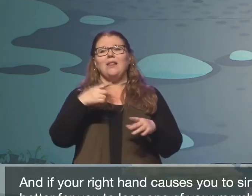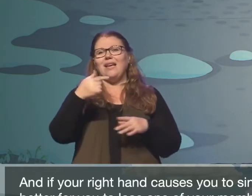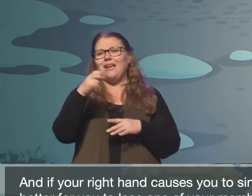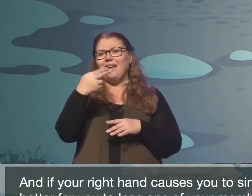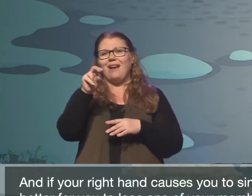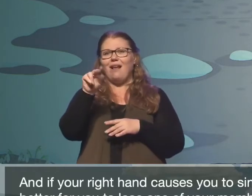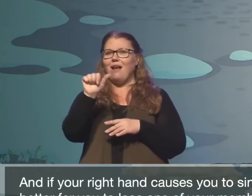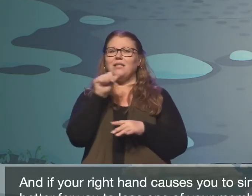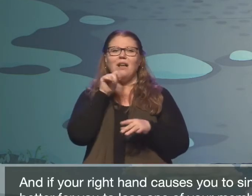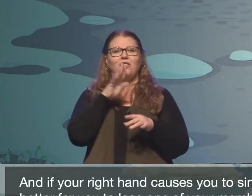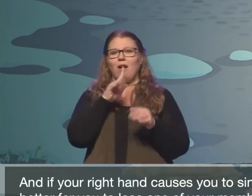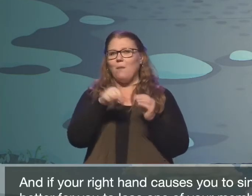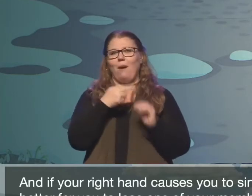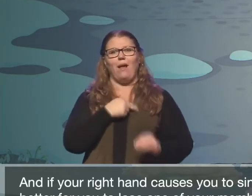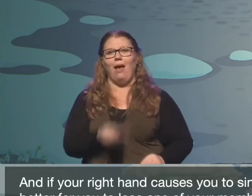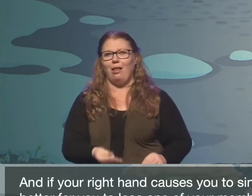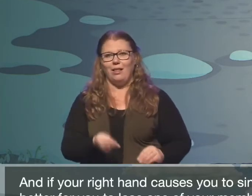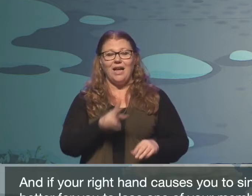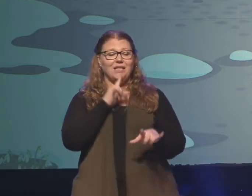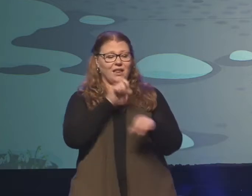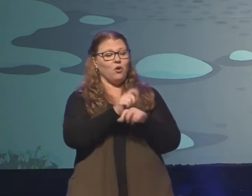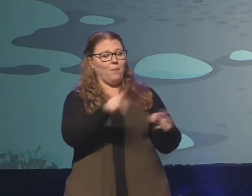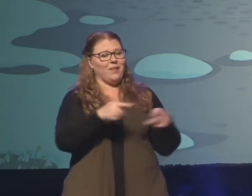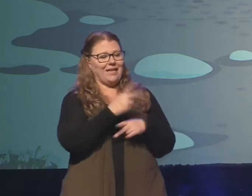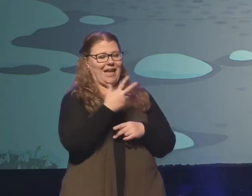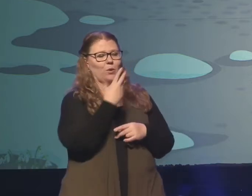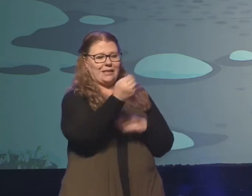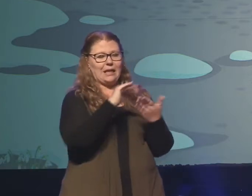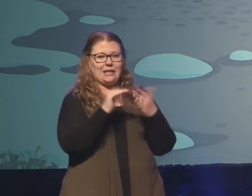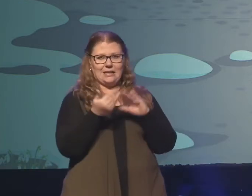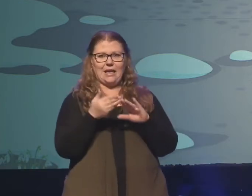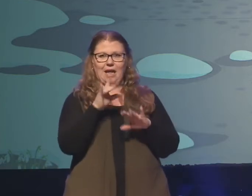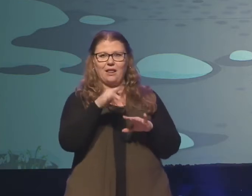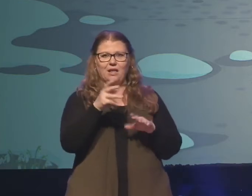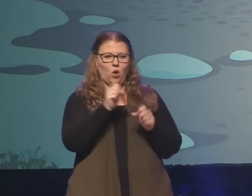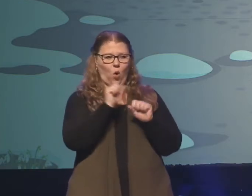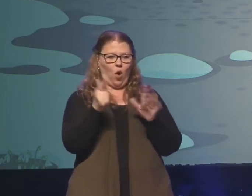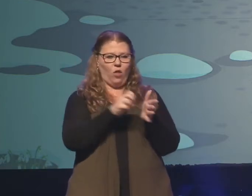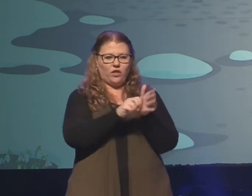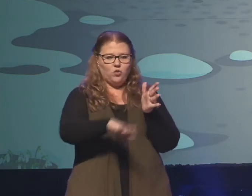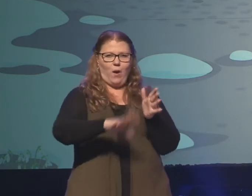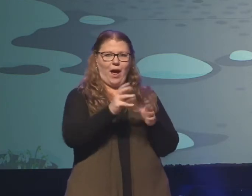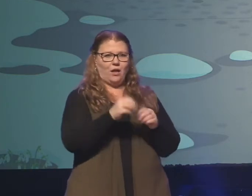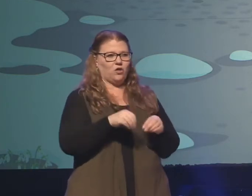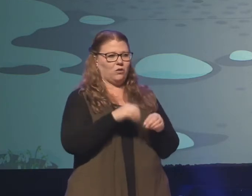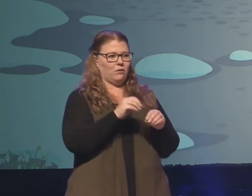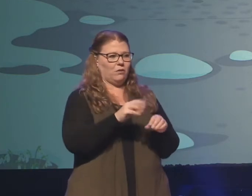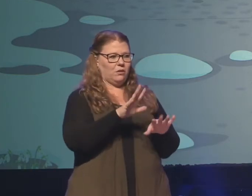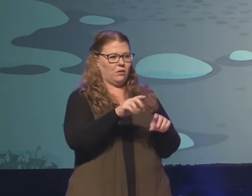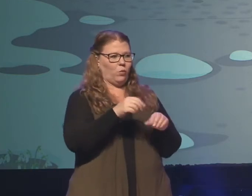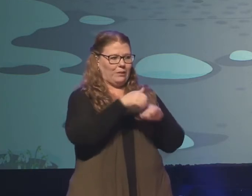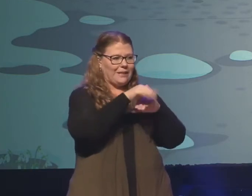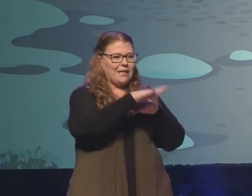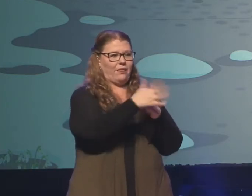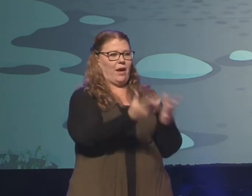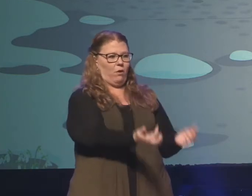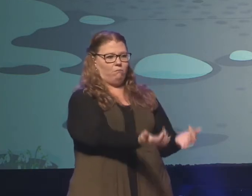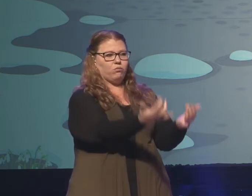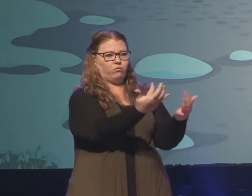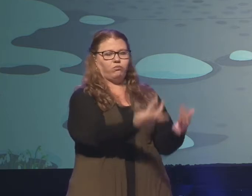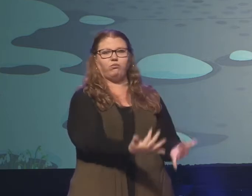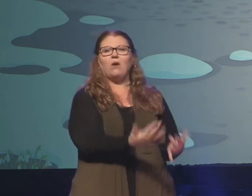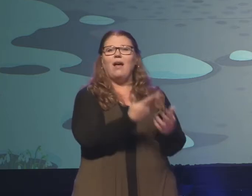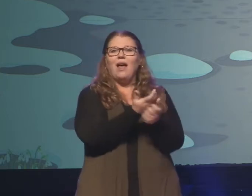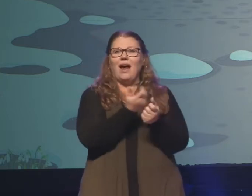He's talking about a literal place outside the city walls, which was a garbage heap, which was where anything that was harmful to the community